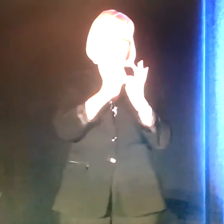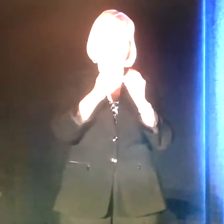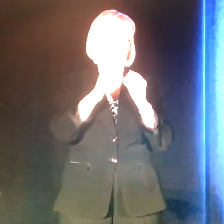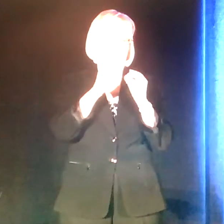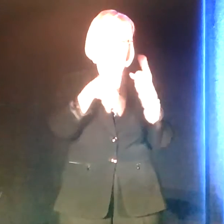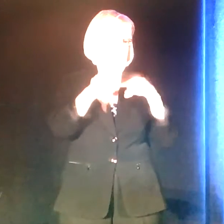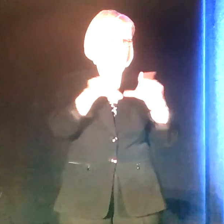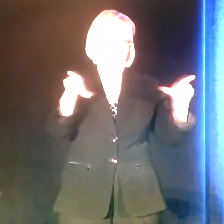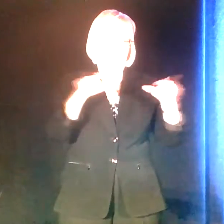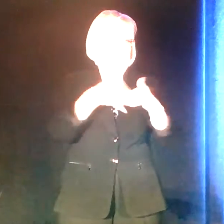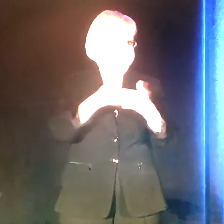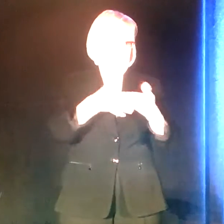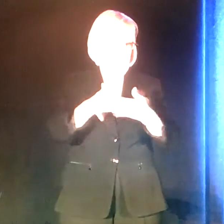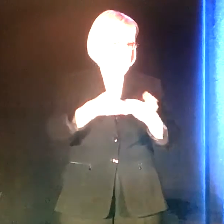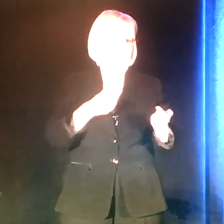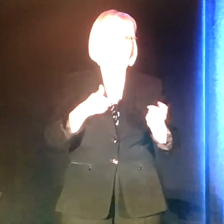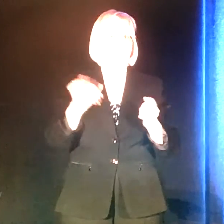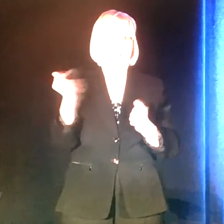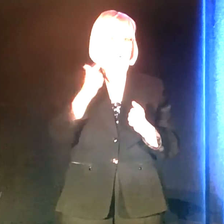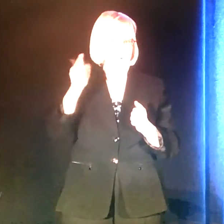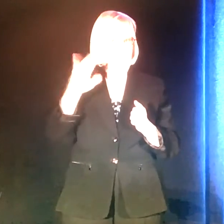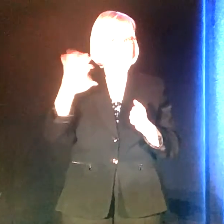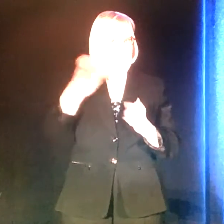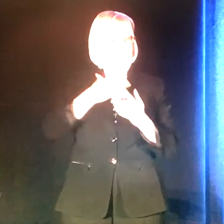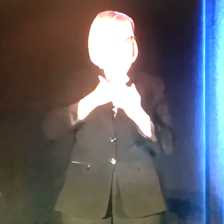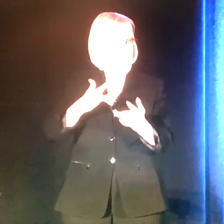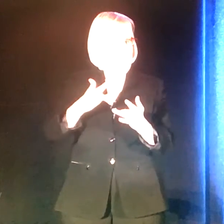Interpreting, research, and speaking and interpreting.